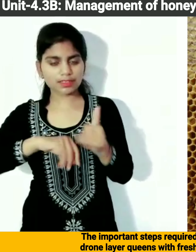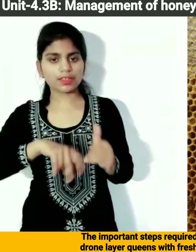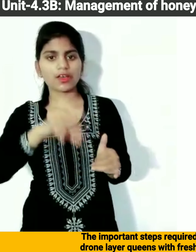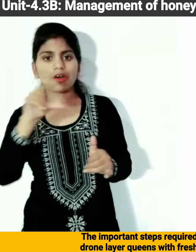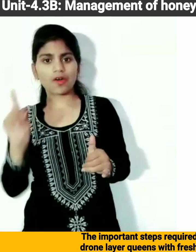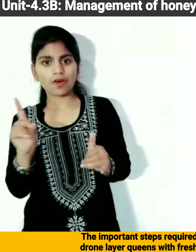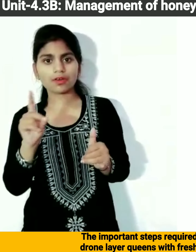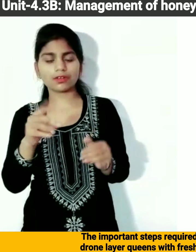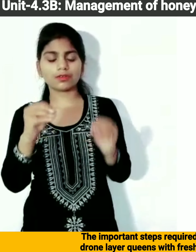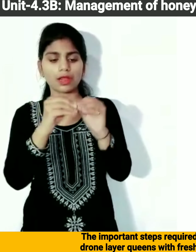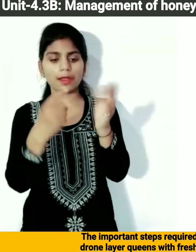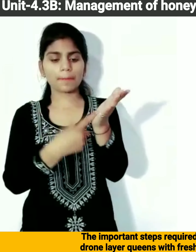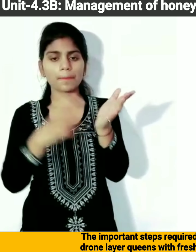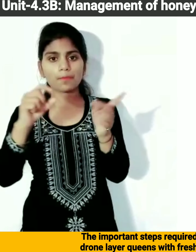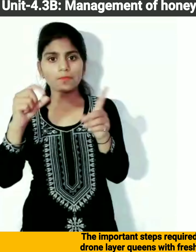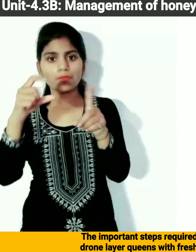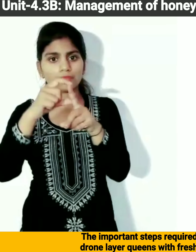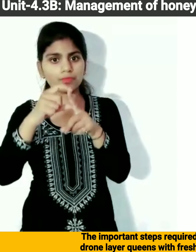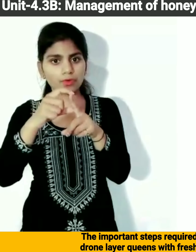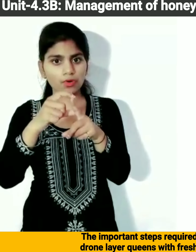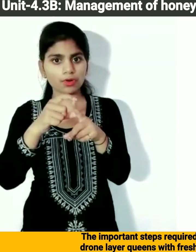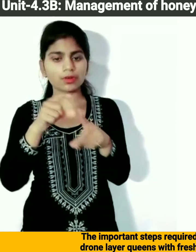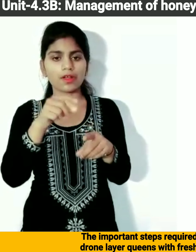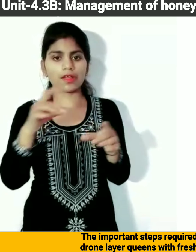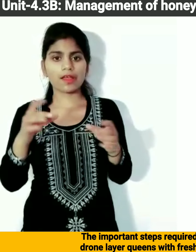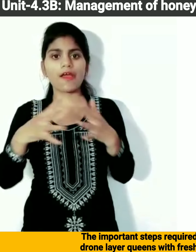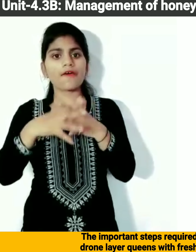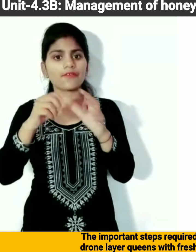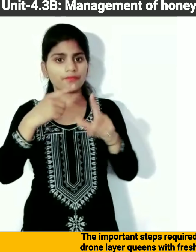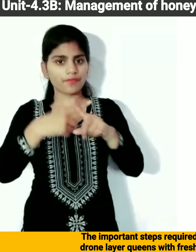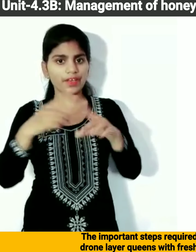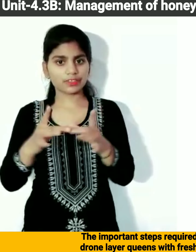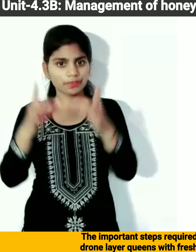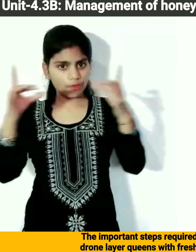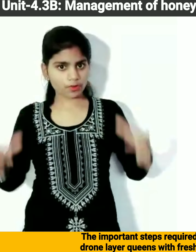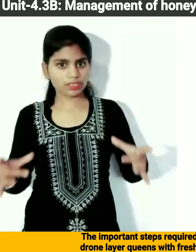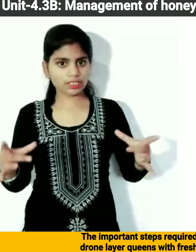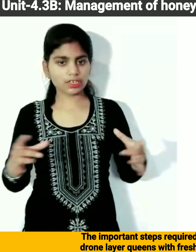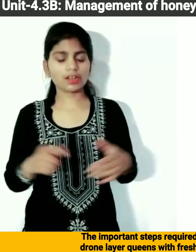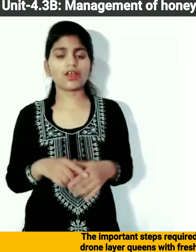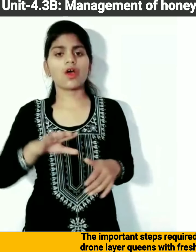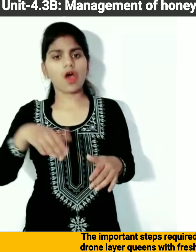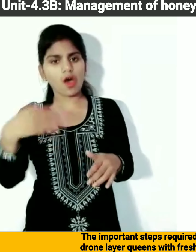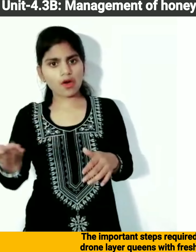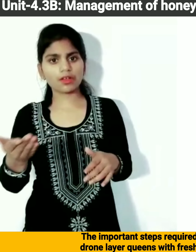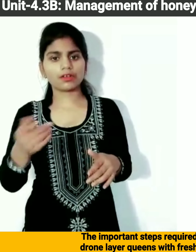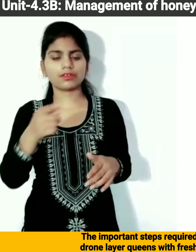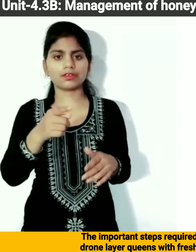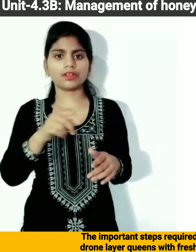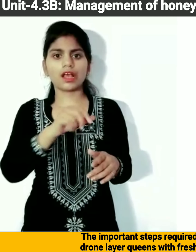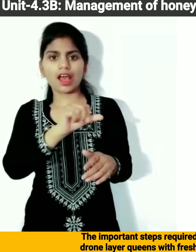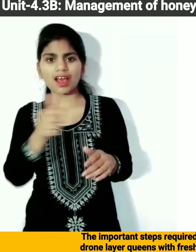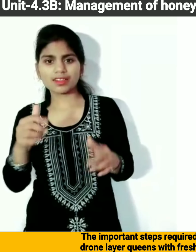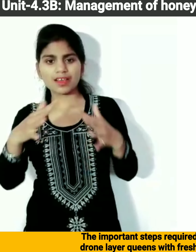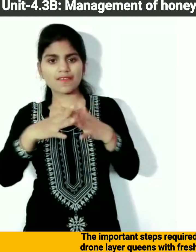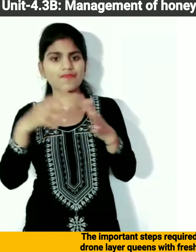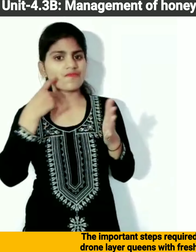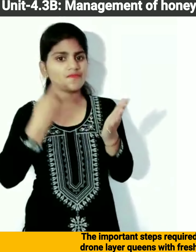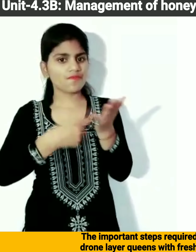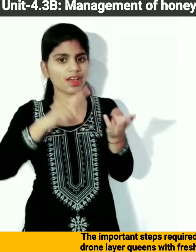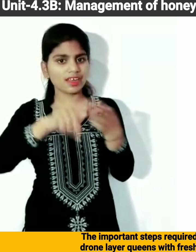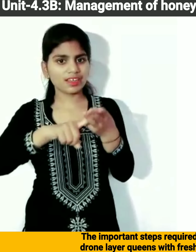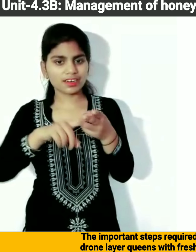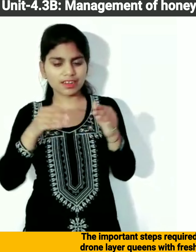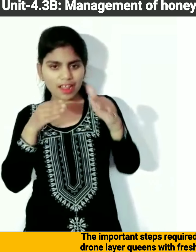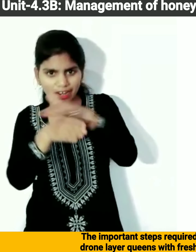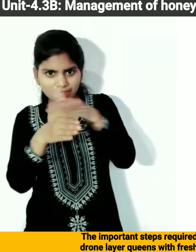use of wire entrance guards and drone traps to keep away the already existing drone